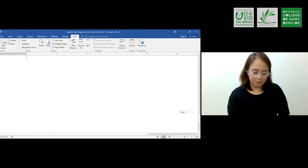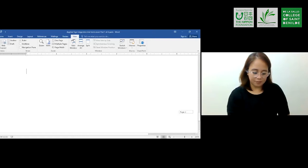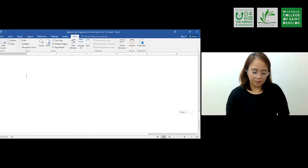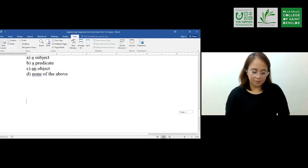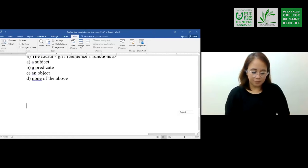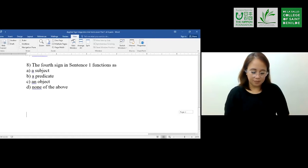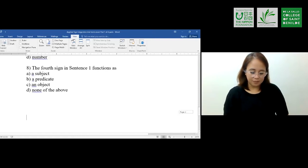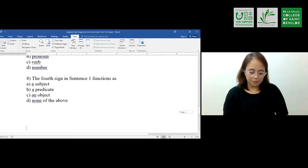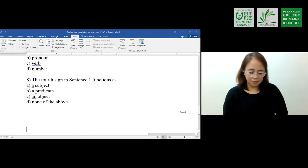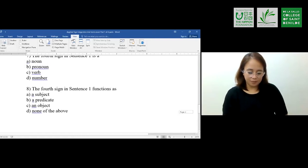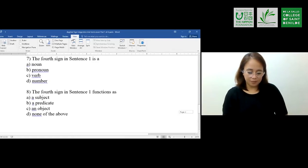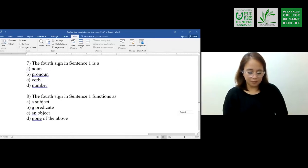This is why not.